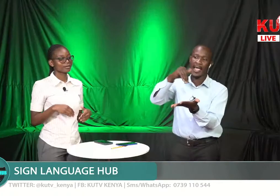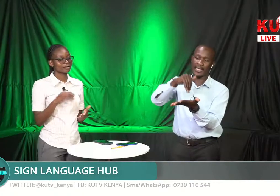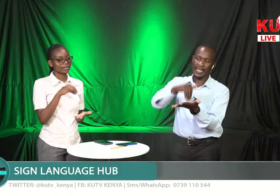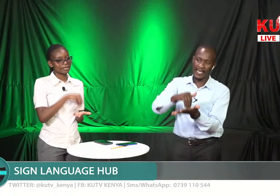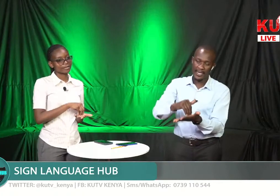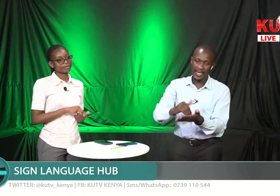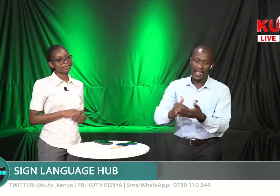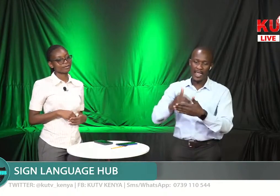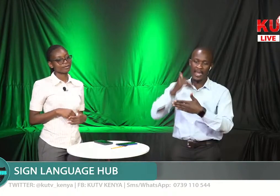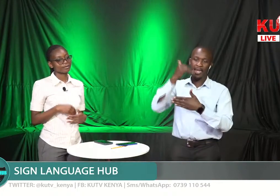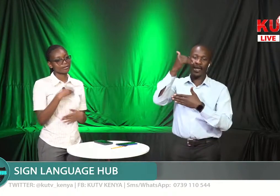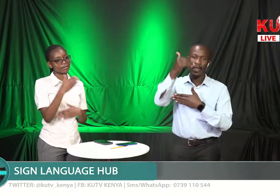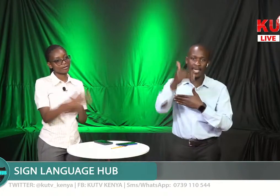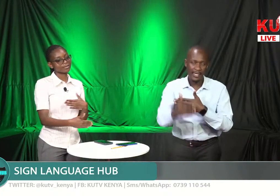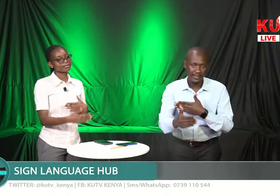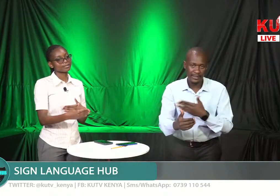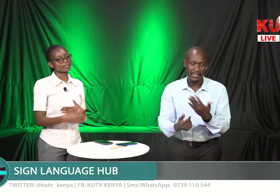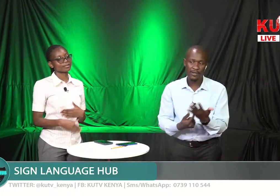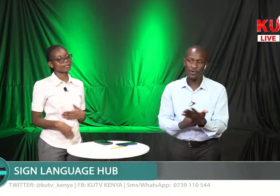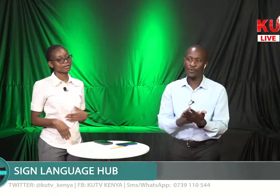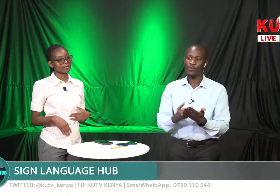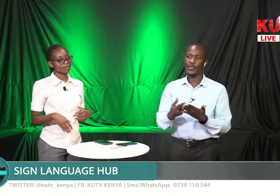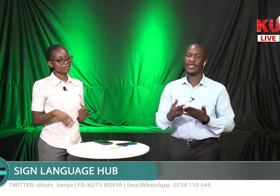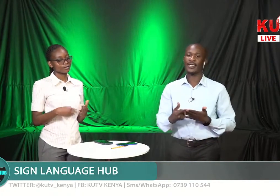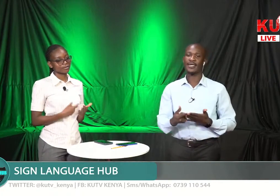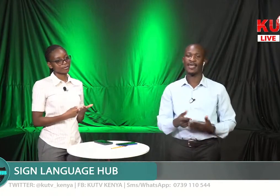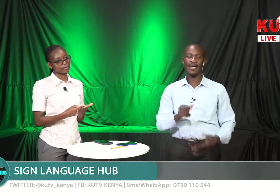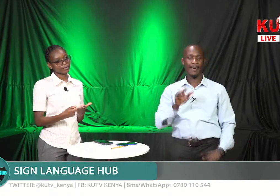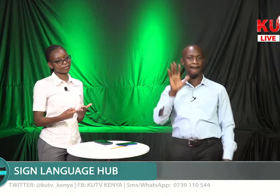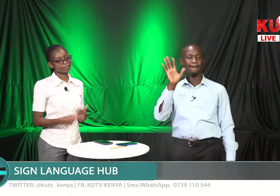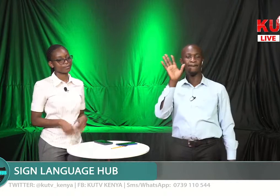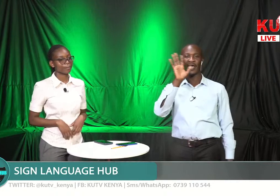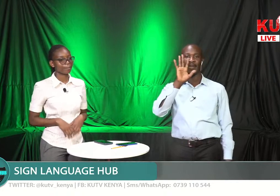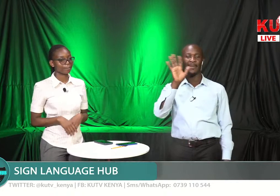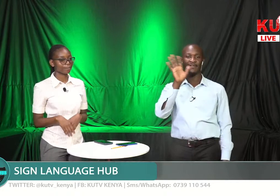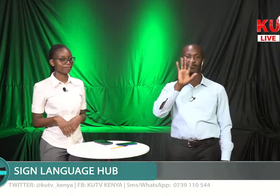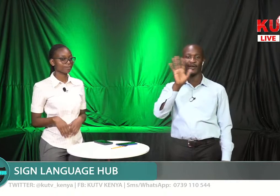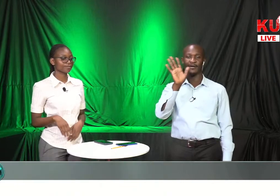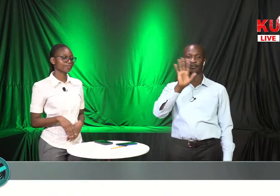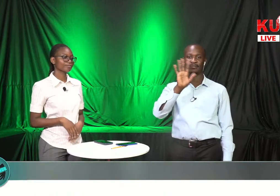again next week. Bye-bye for now.